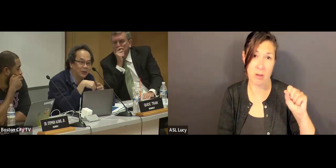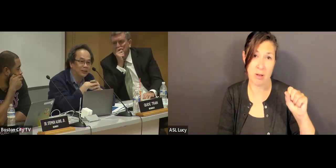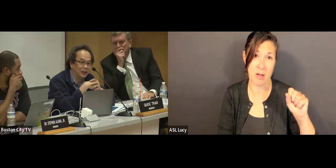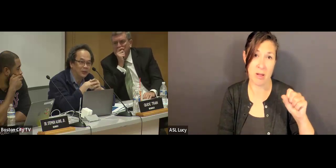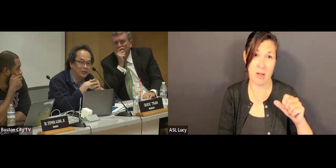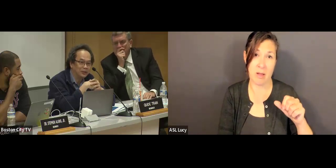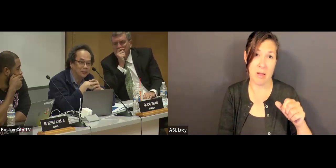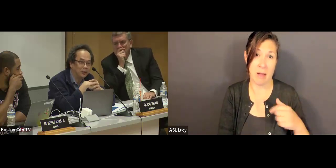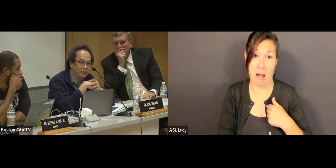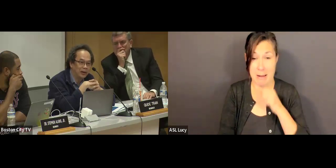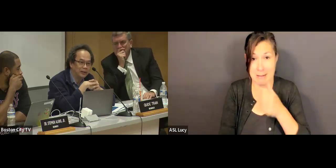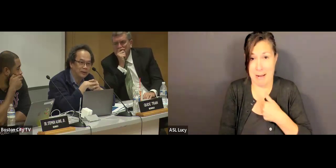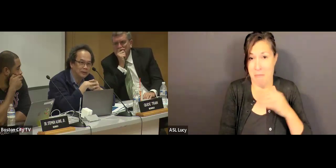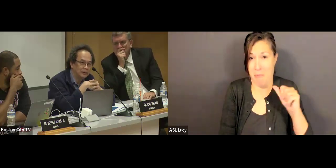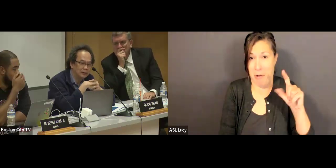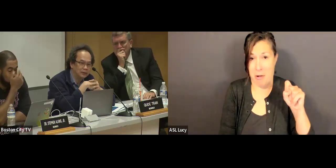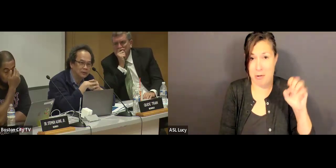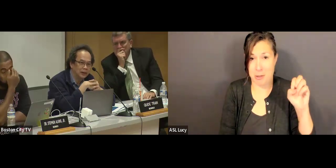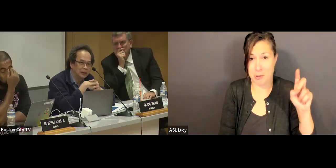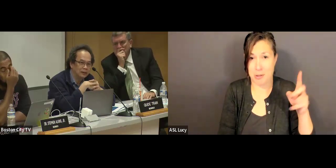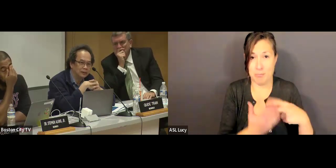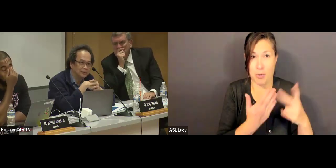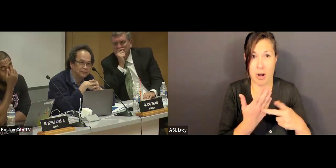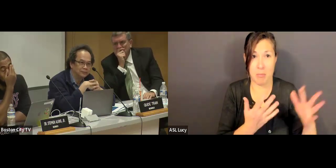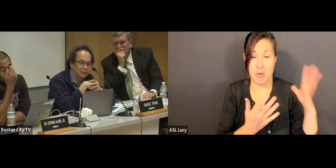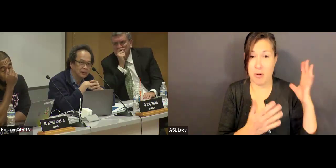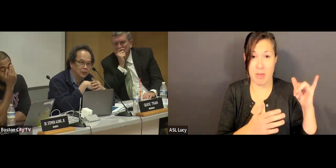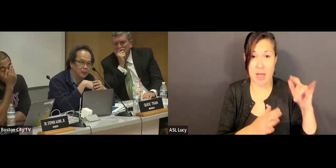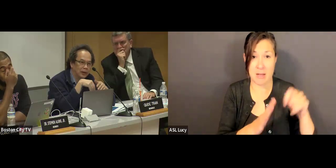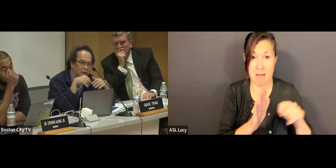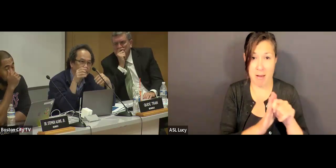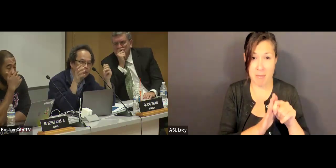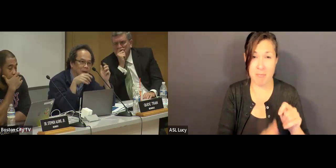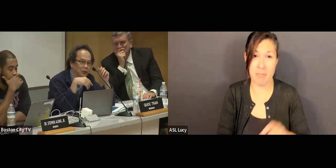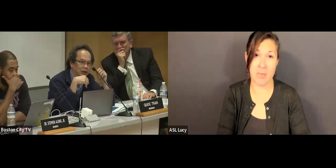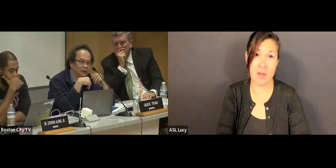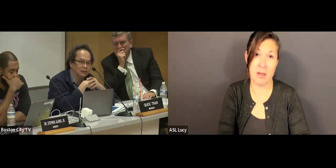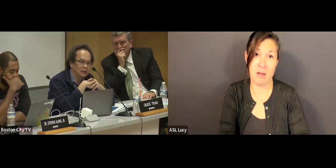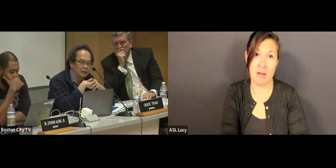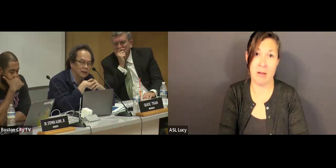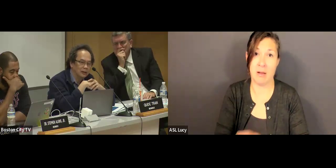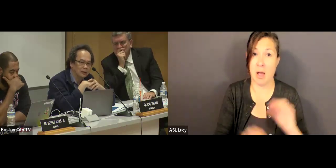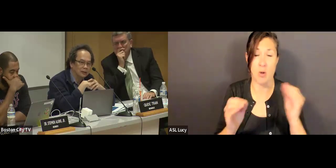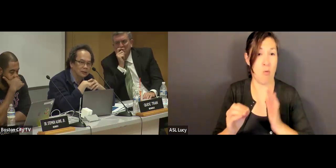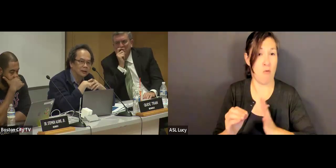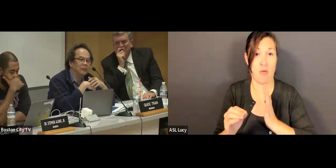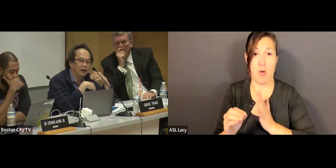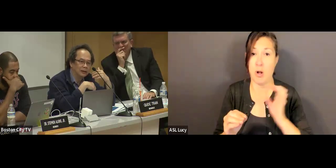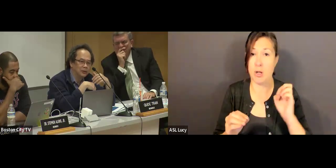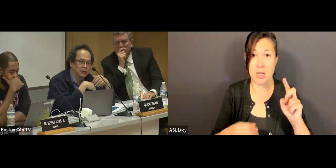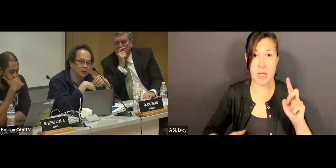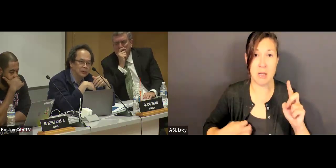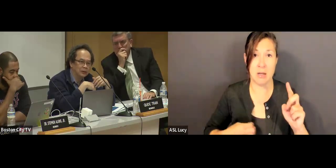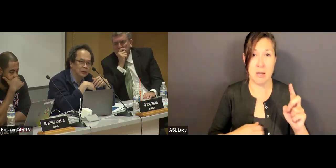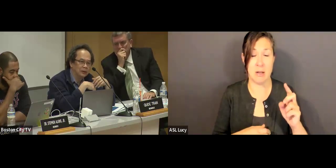without the alternative education program back then. So I, without a formal education in